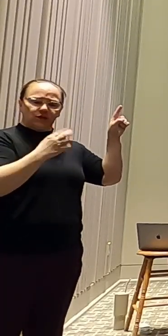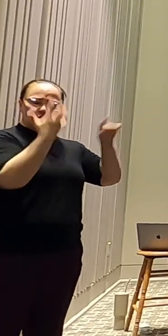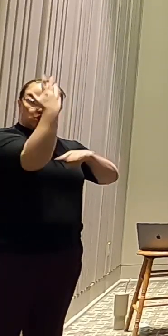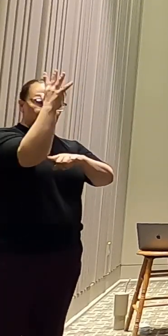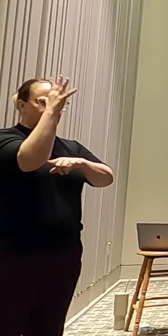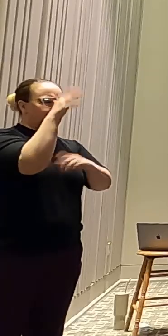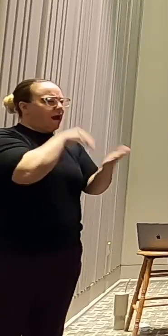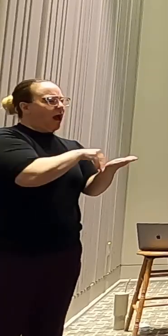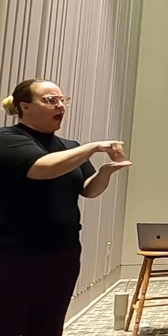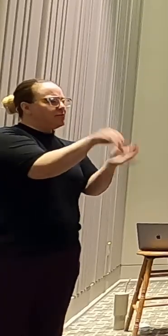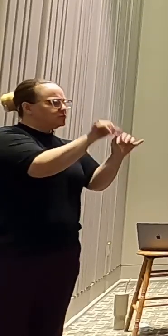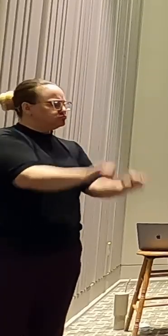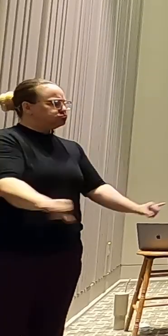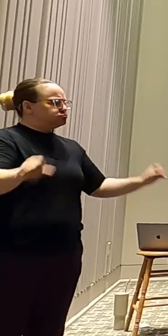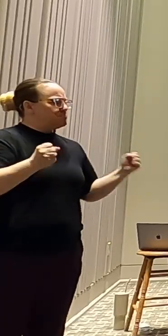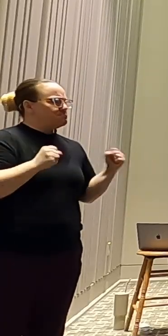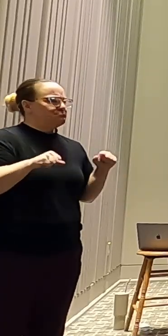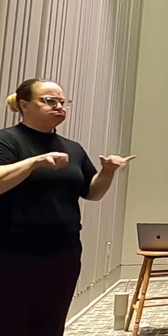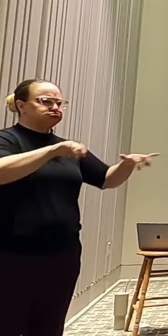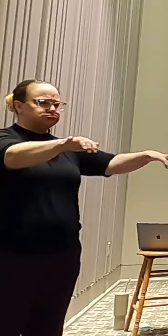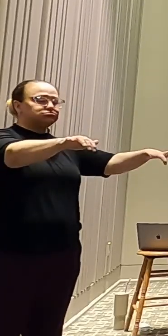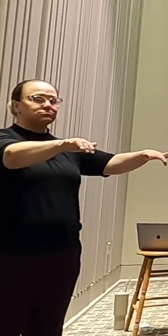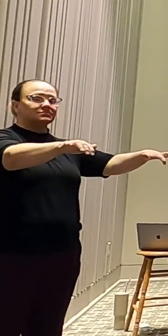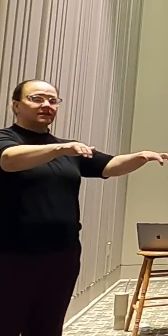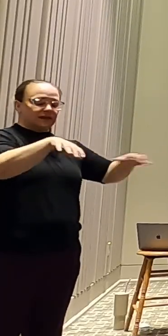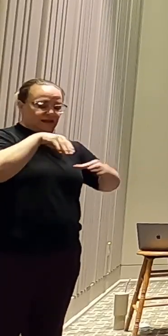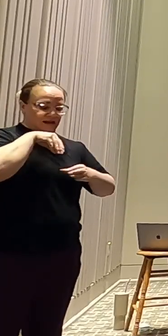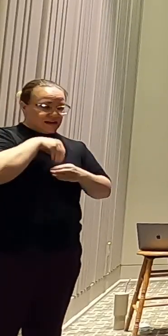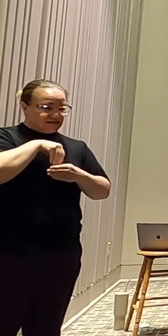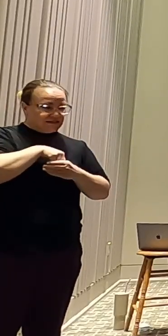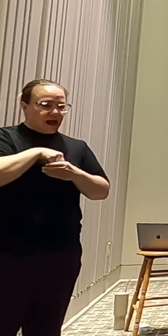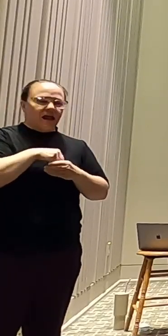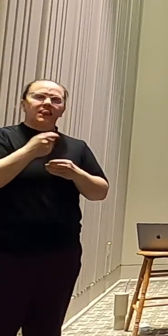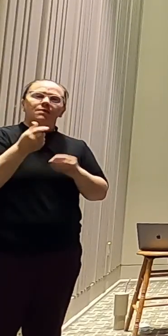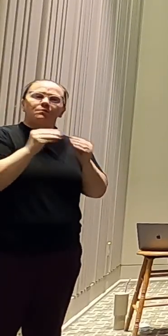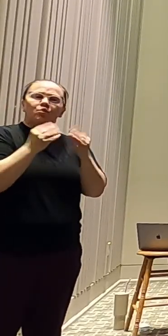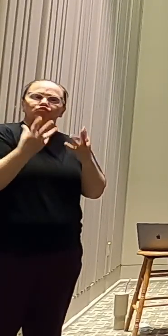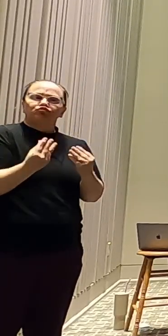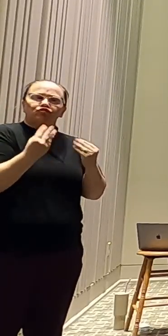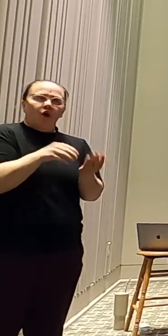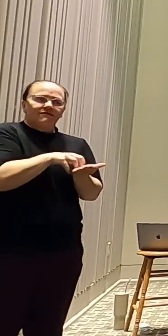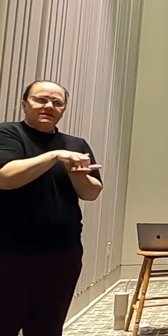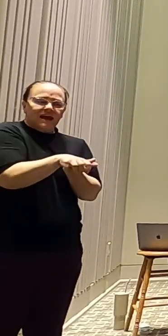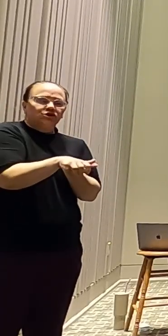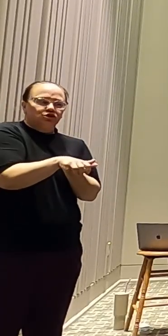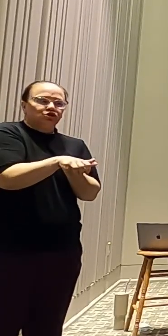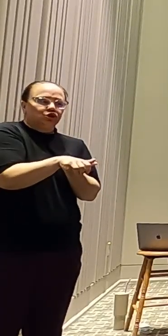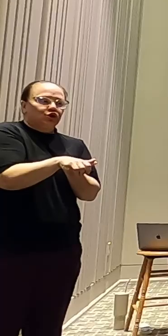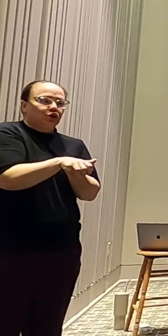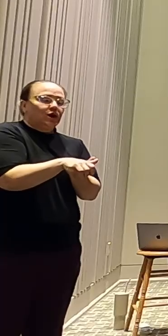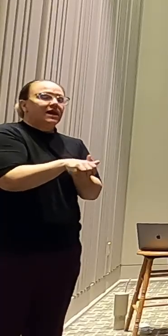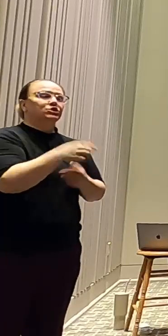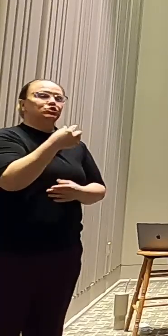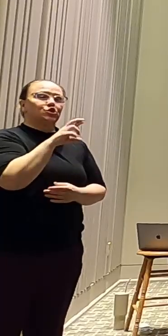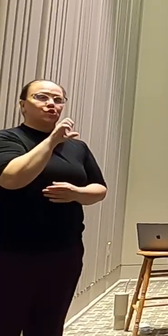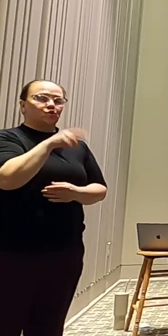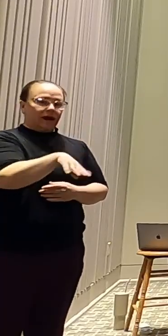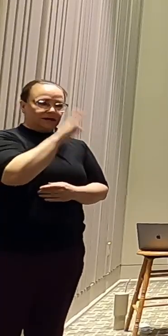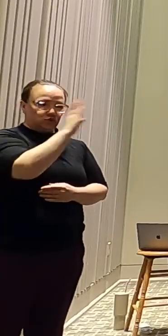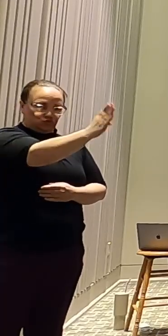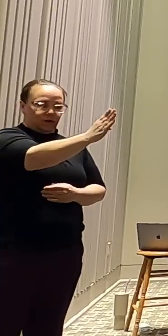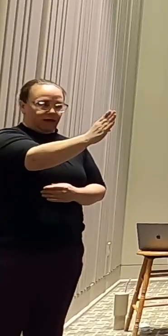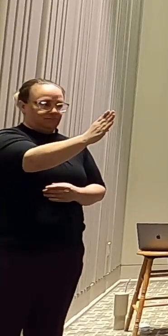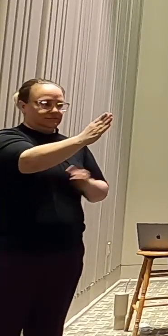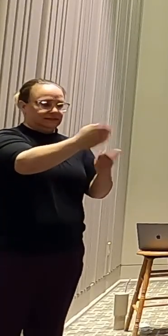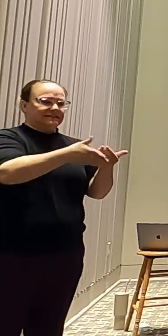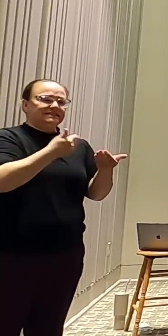it's readily available. It also has a soft grain and a soft texture, a straight grain and a soft texture, making it easy